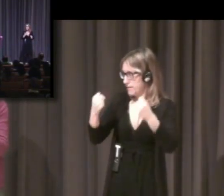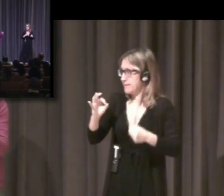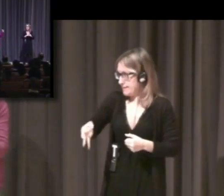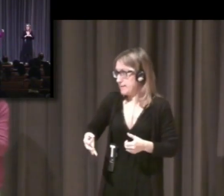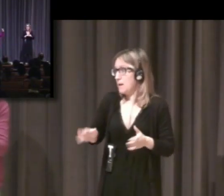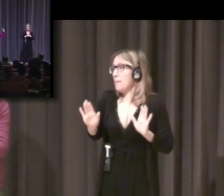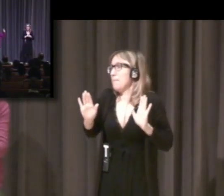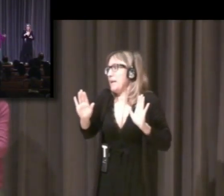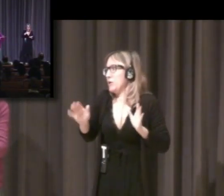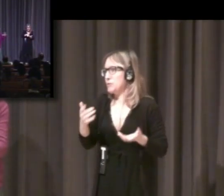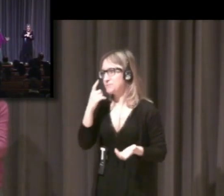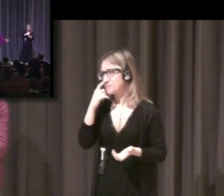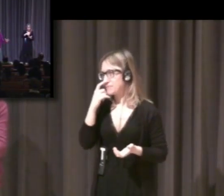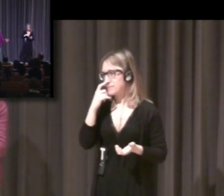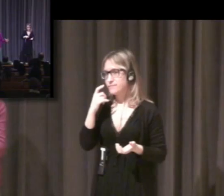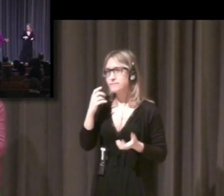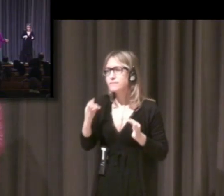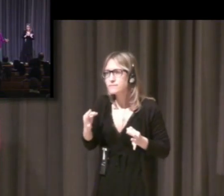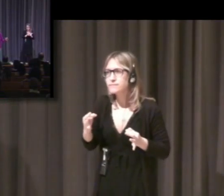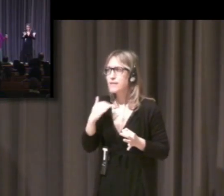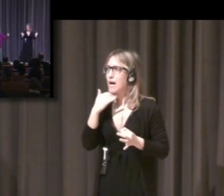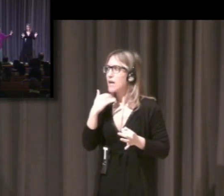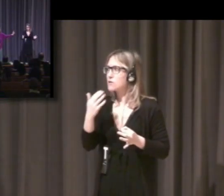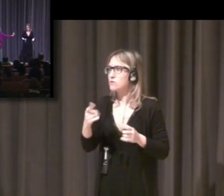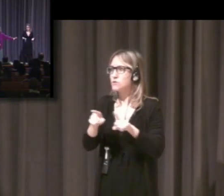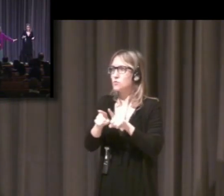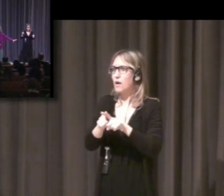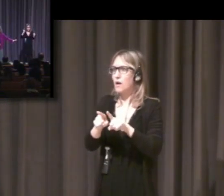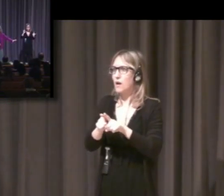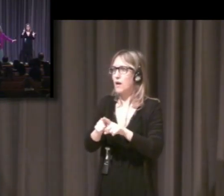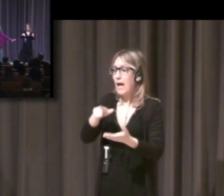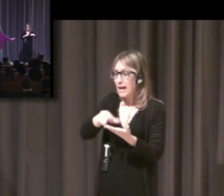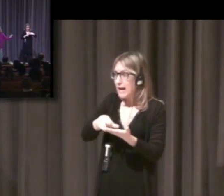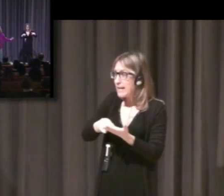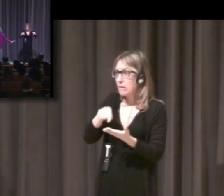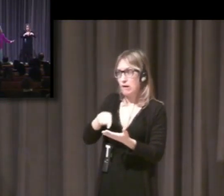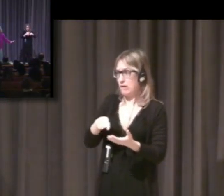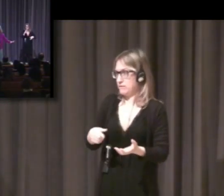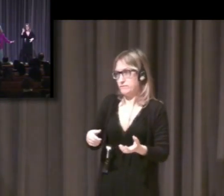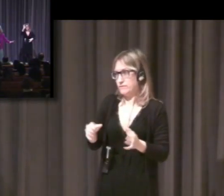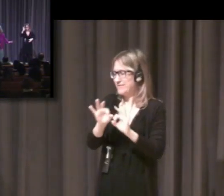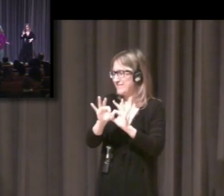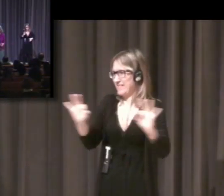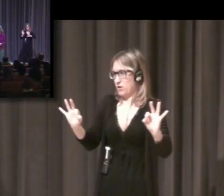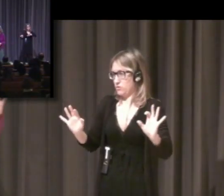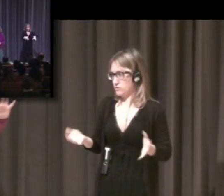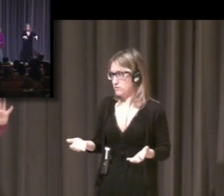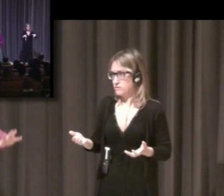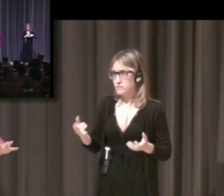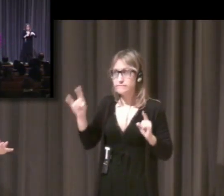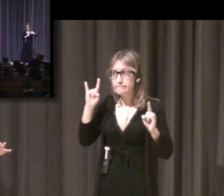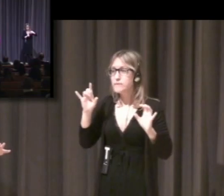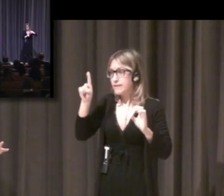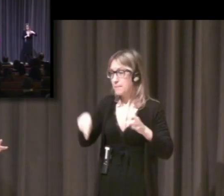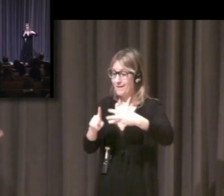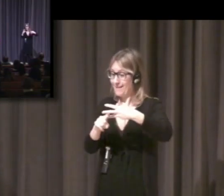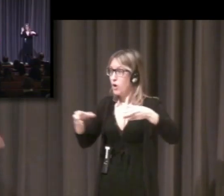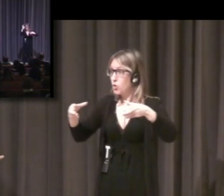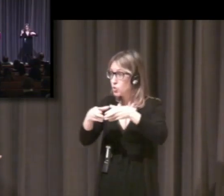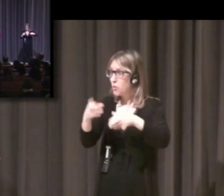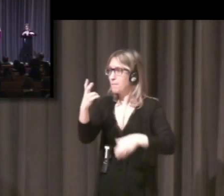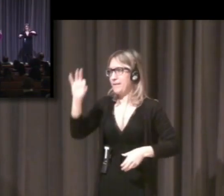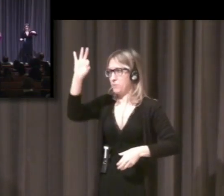Then you go down, that's about 20%. And you go down to the last group, the bottom 20%, all they have in their